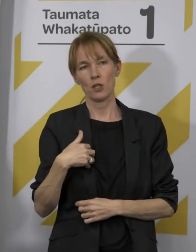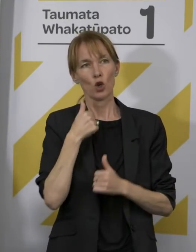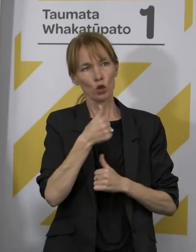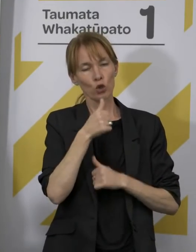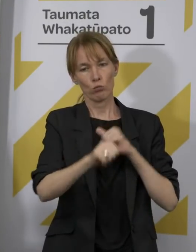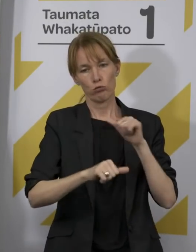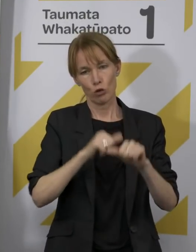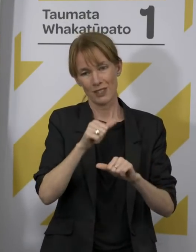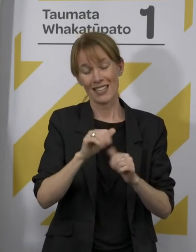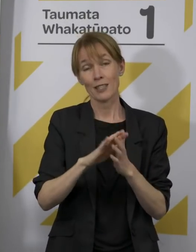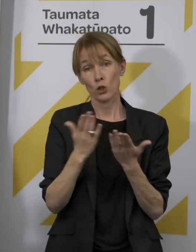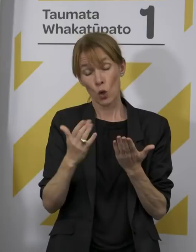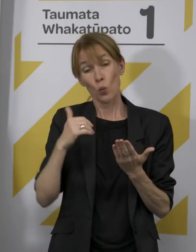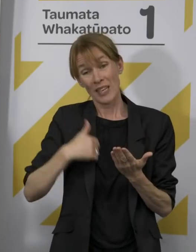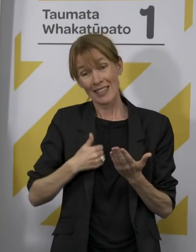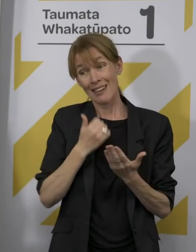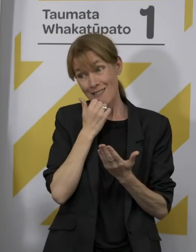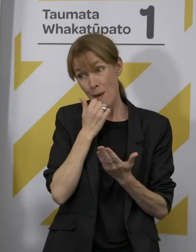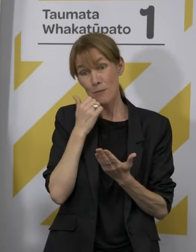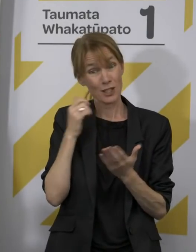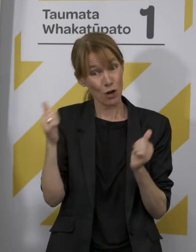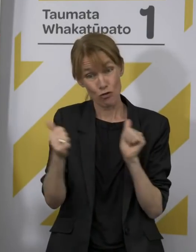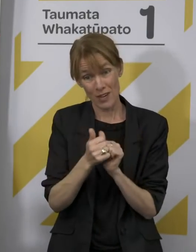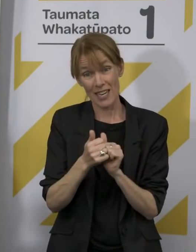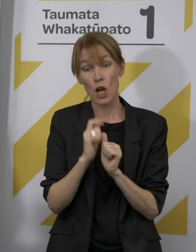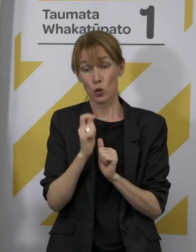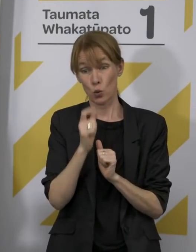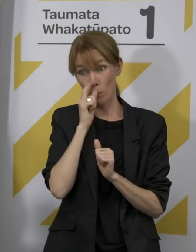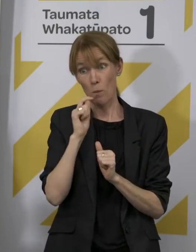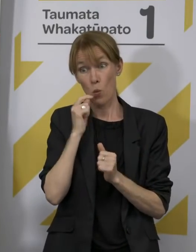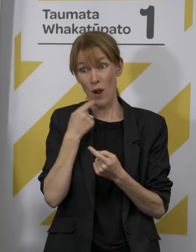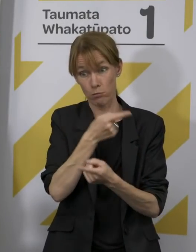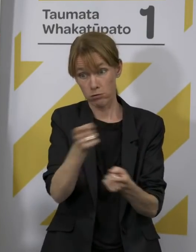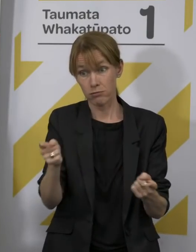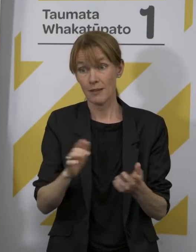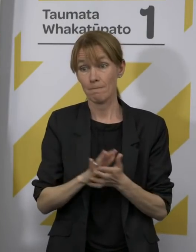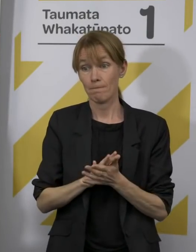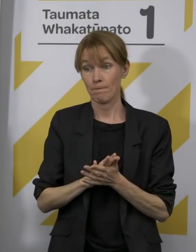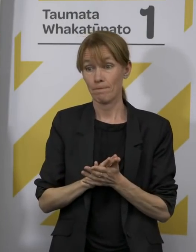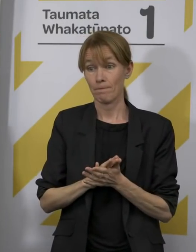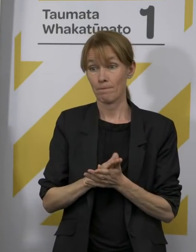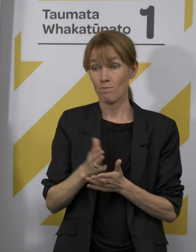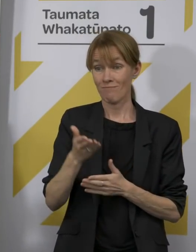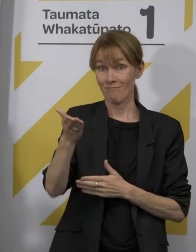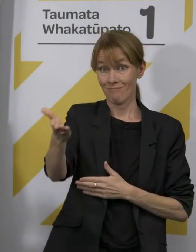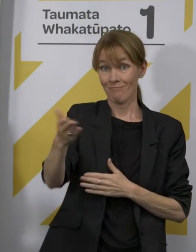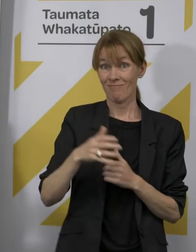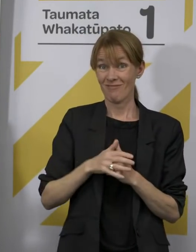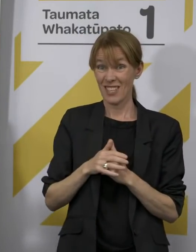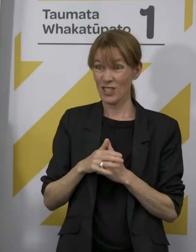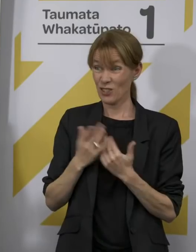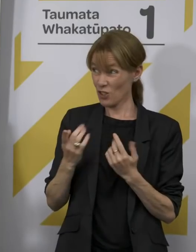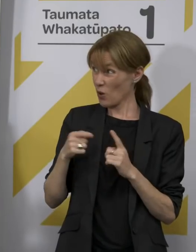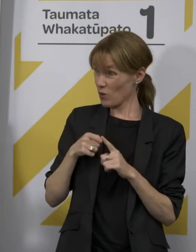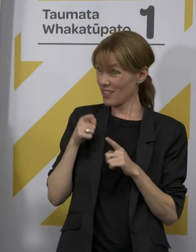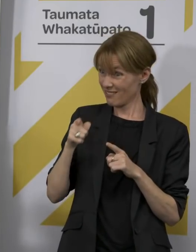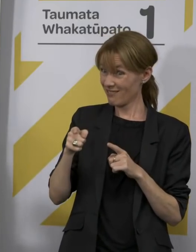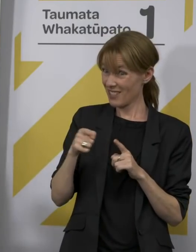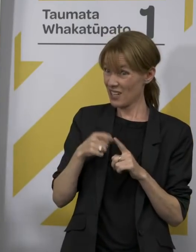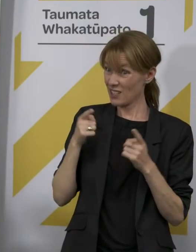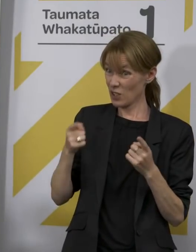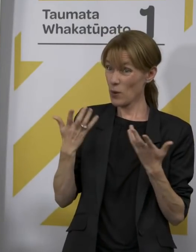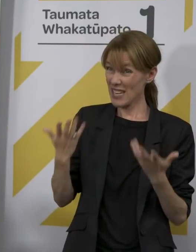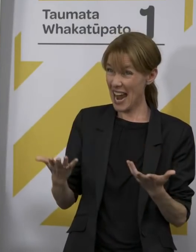can assure them about the numbers, so we will get them as soon as possible. Do you accept that it undermines confidence in yourself and the ministry that you